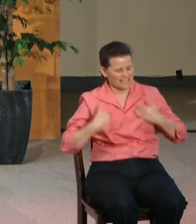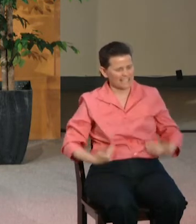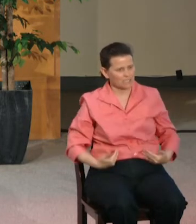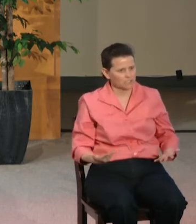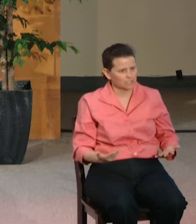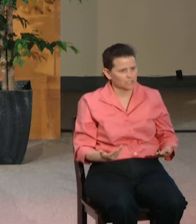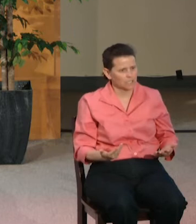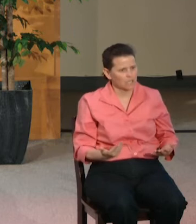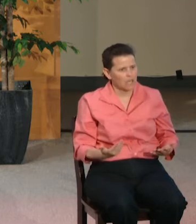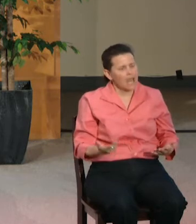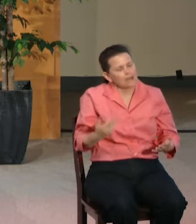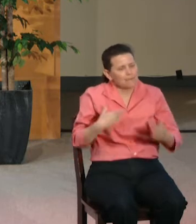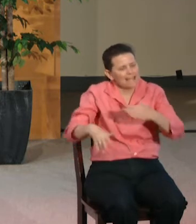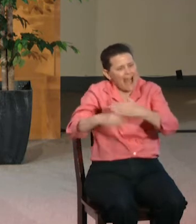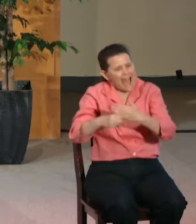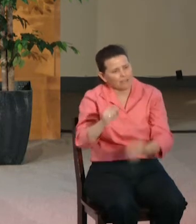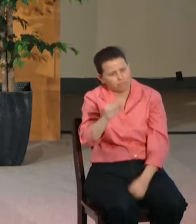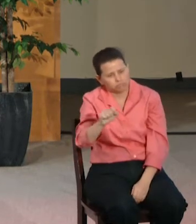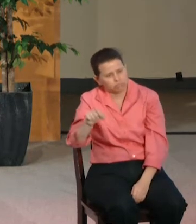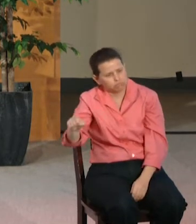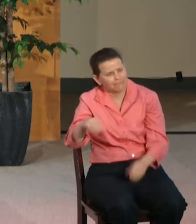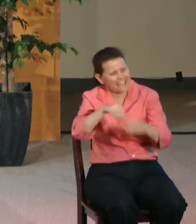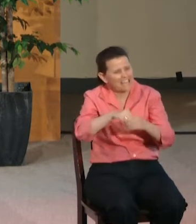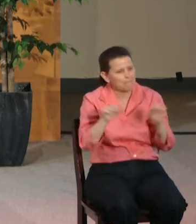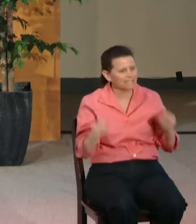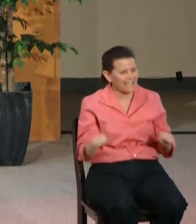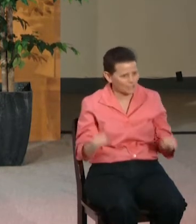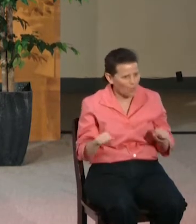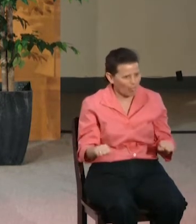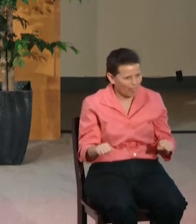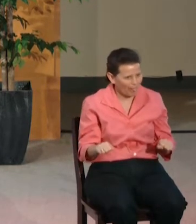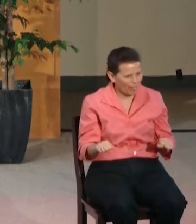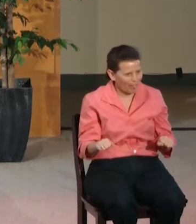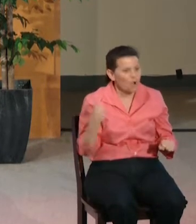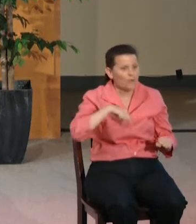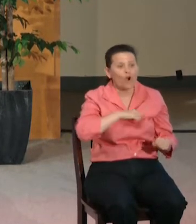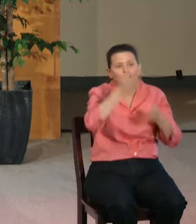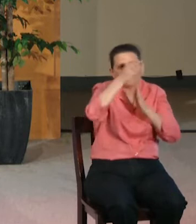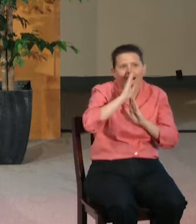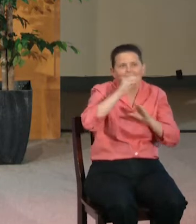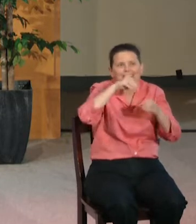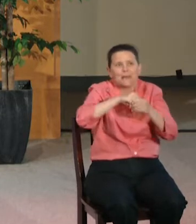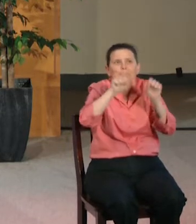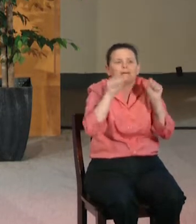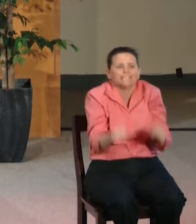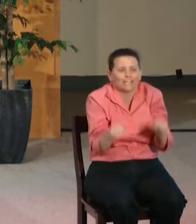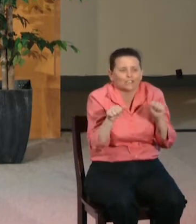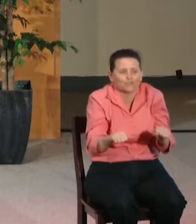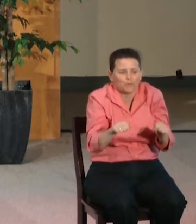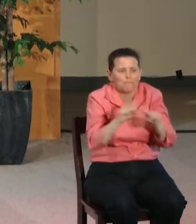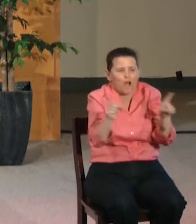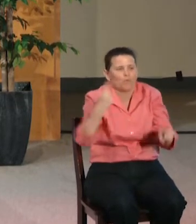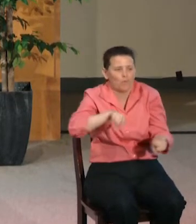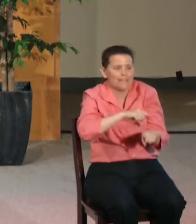dot, dot, dot, in potential. In potential, because we have choice. We're choosing